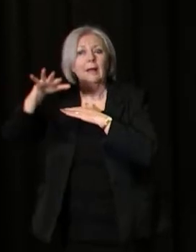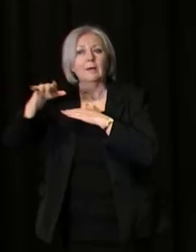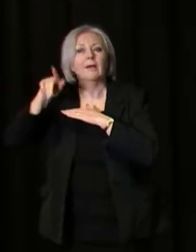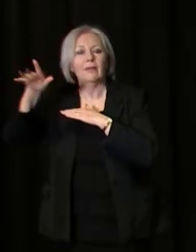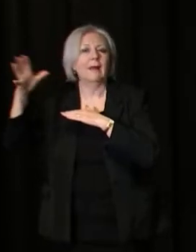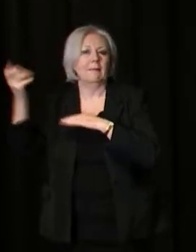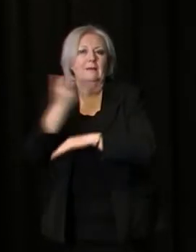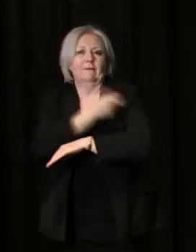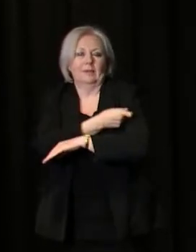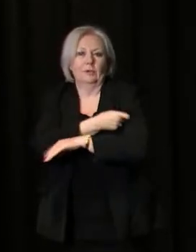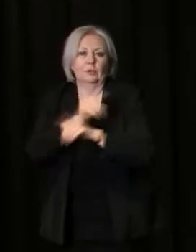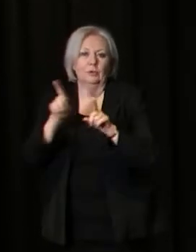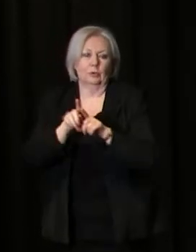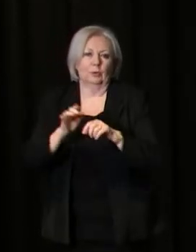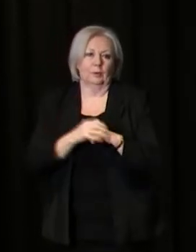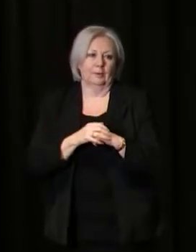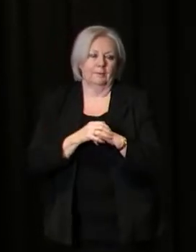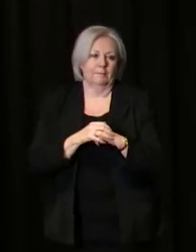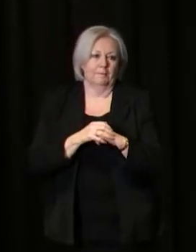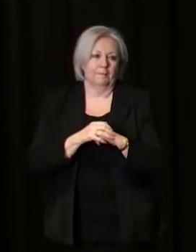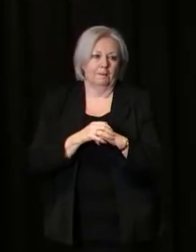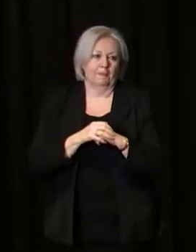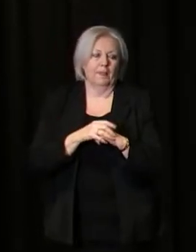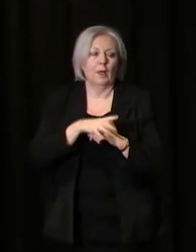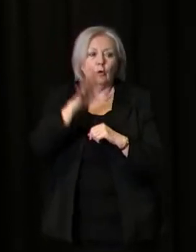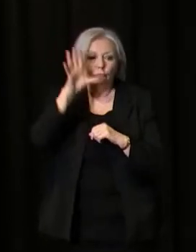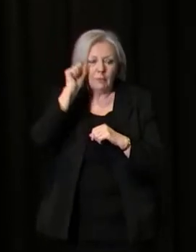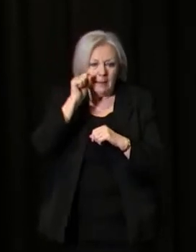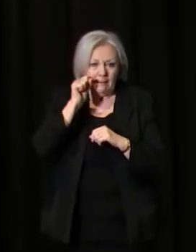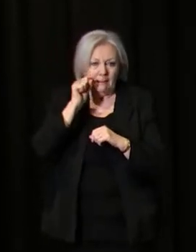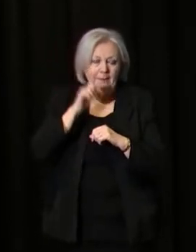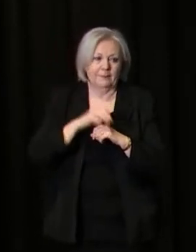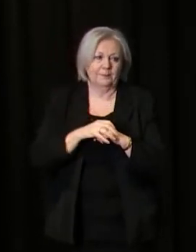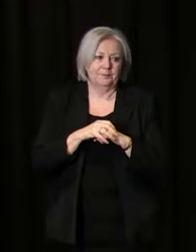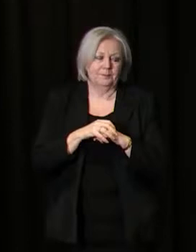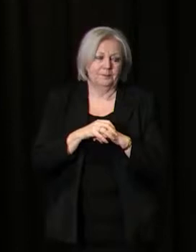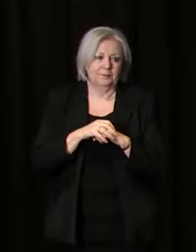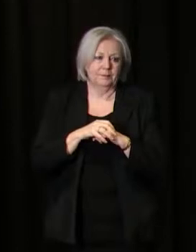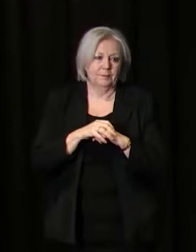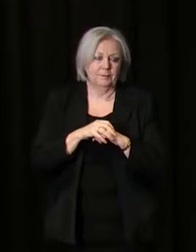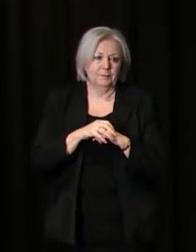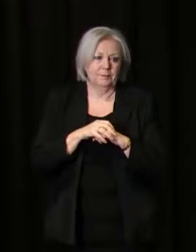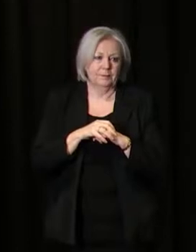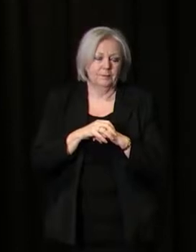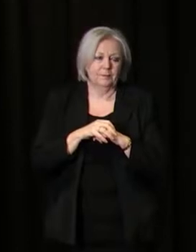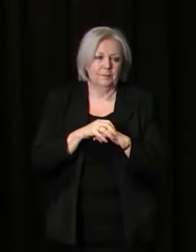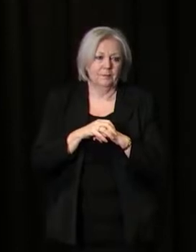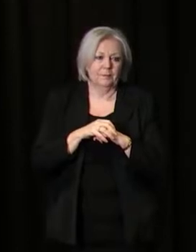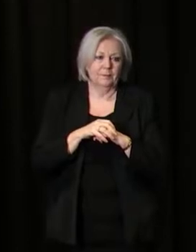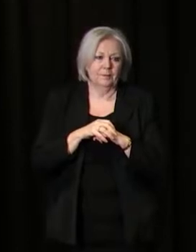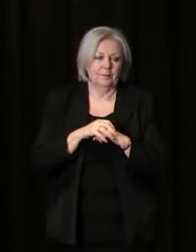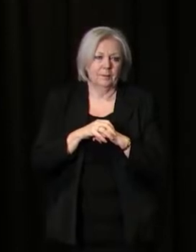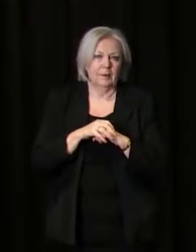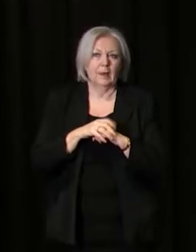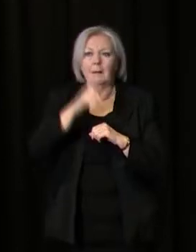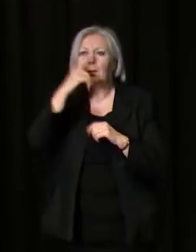issue, though, quite soon, because we've got so many people across the community and no reason to suspect that retail workers are lower. In fact,